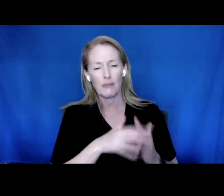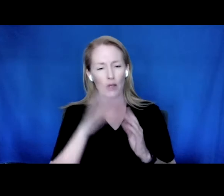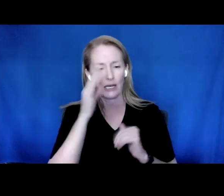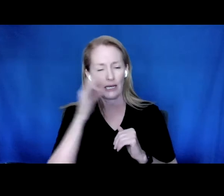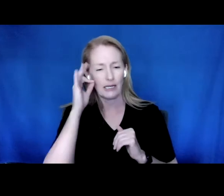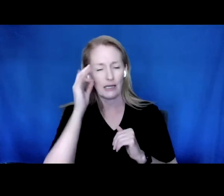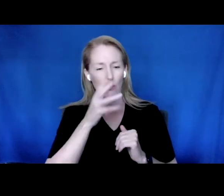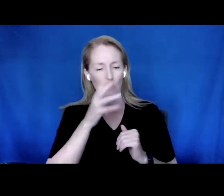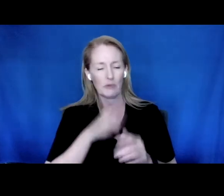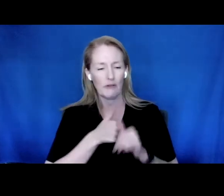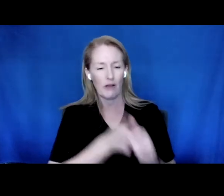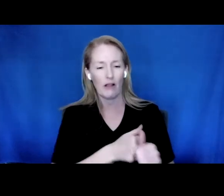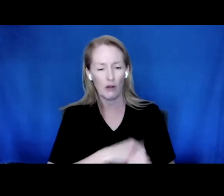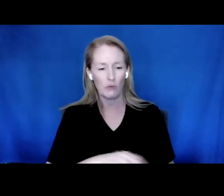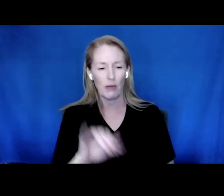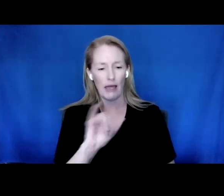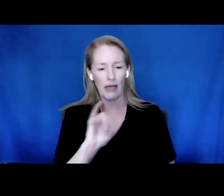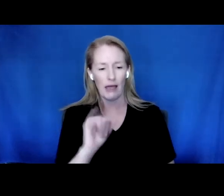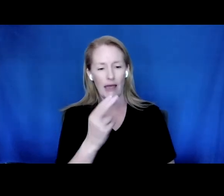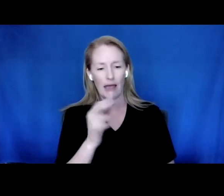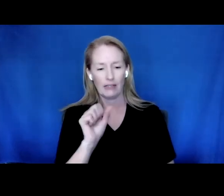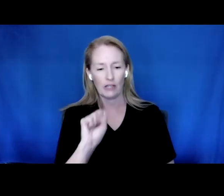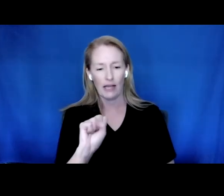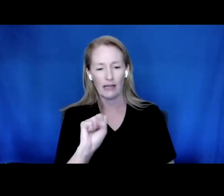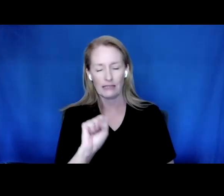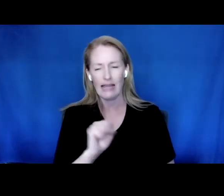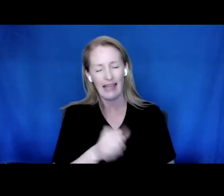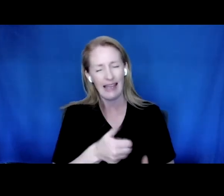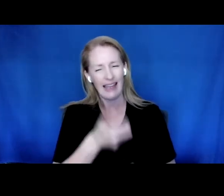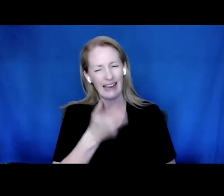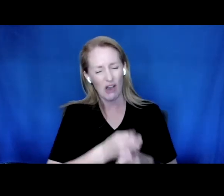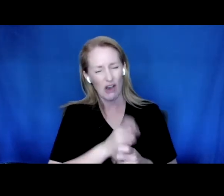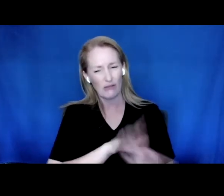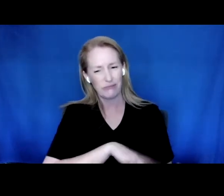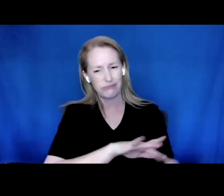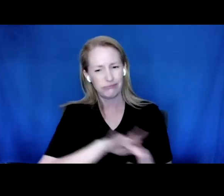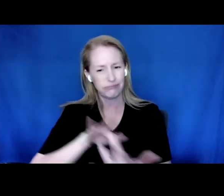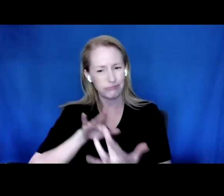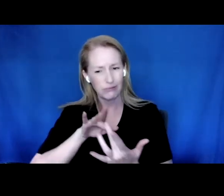to reach them and provide services from Yuma County?